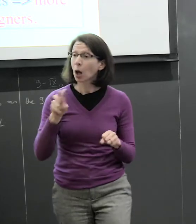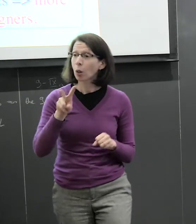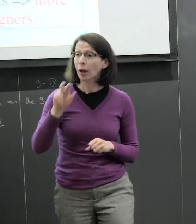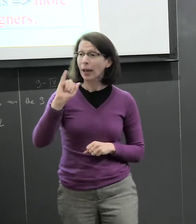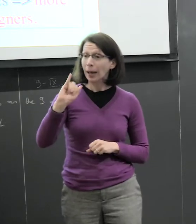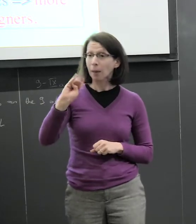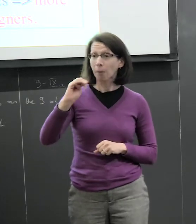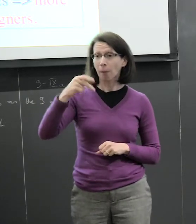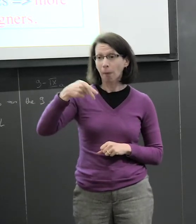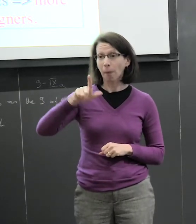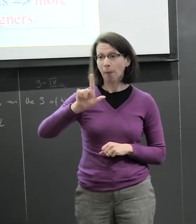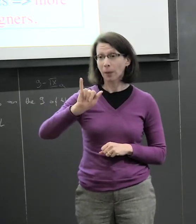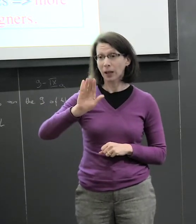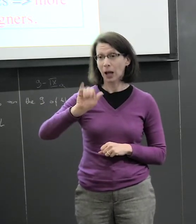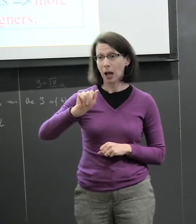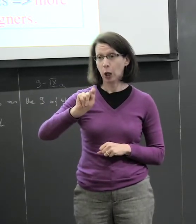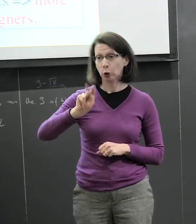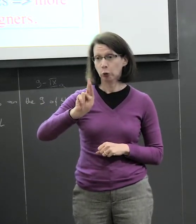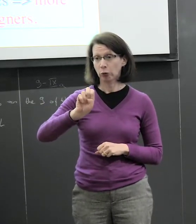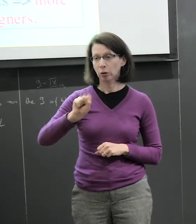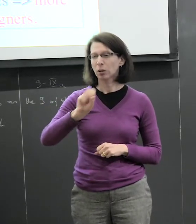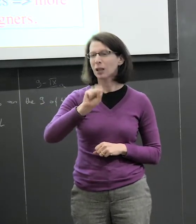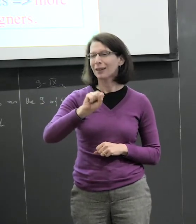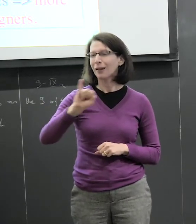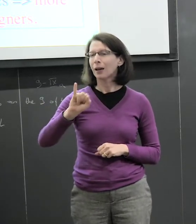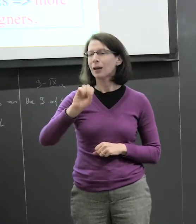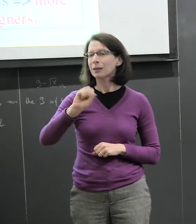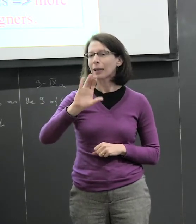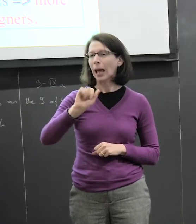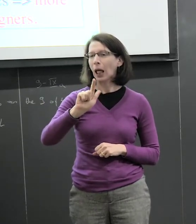implicatures, so scalar implicatures,